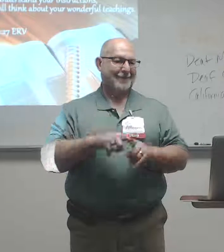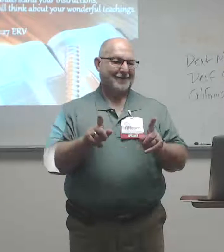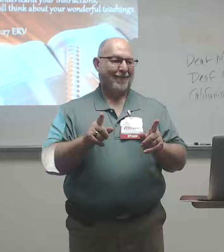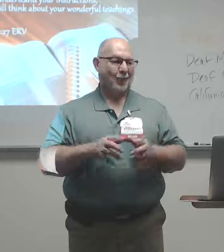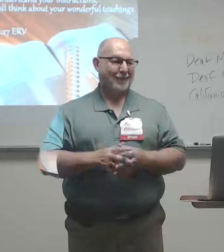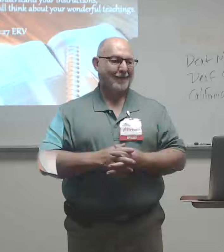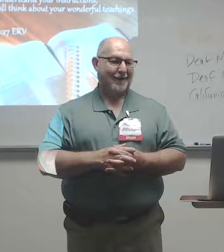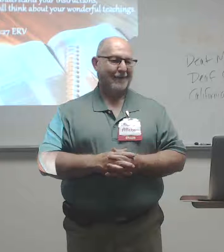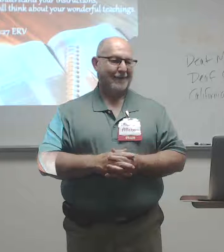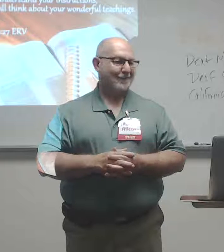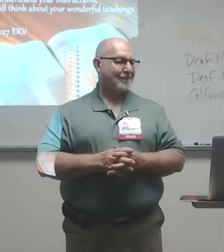problem.